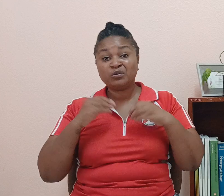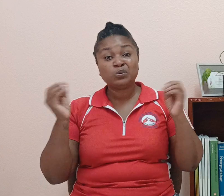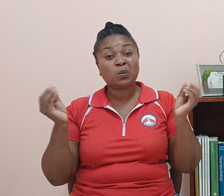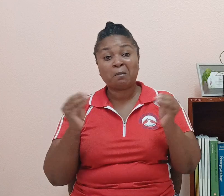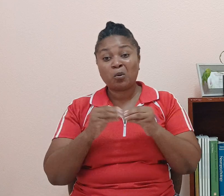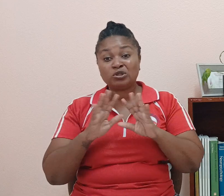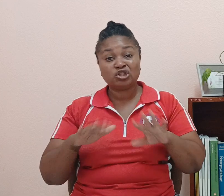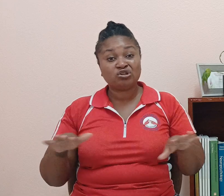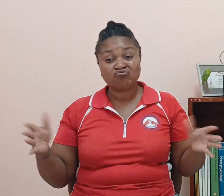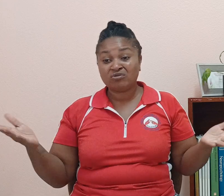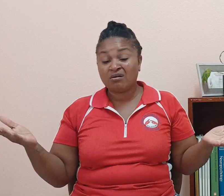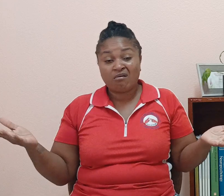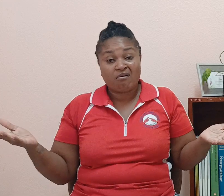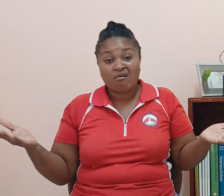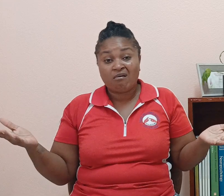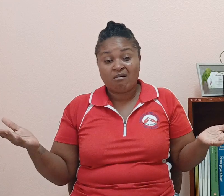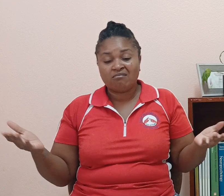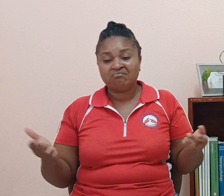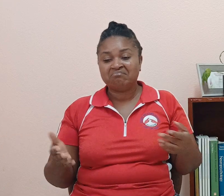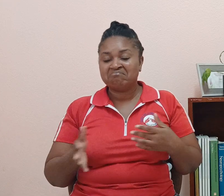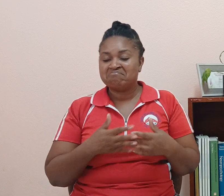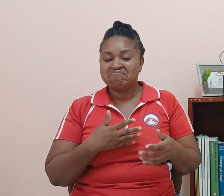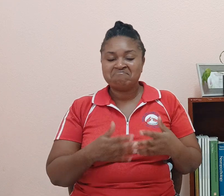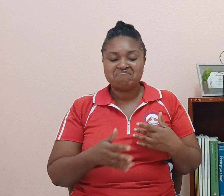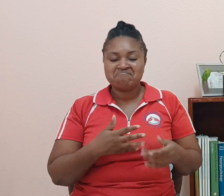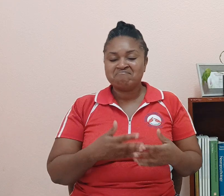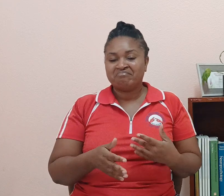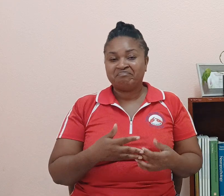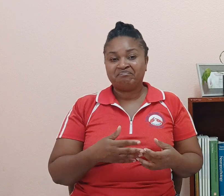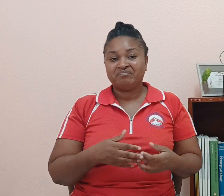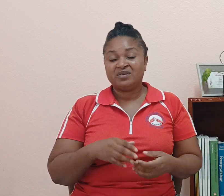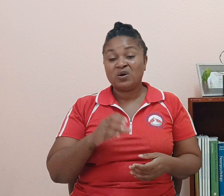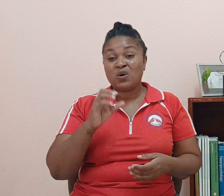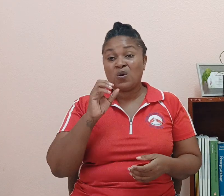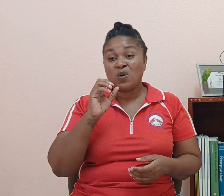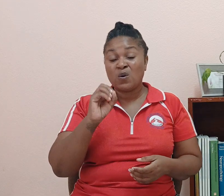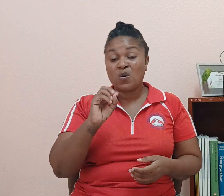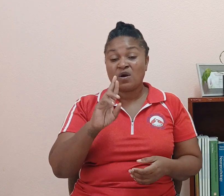Even though she was still crying, Orpha decided to leave.